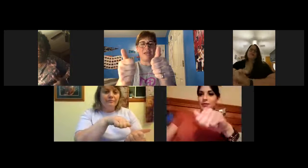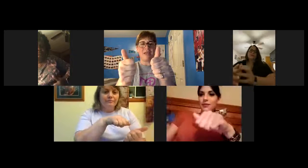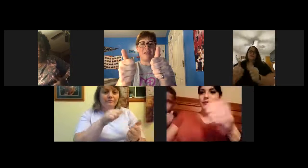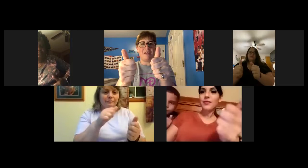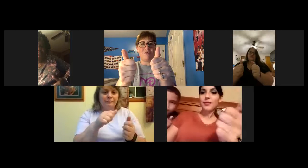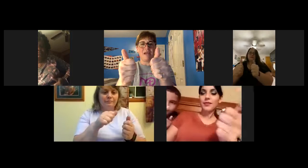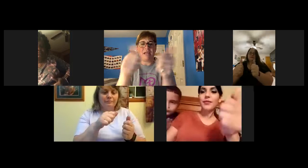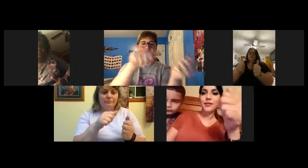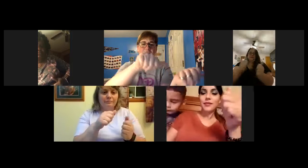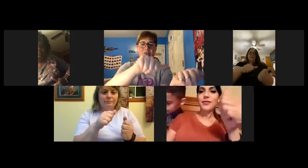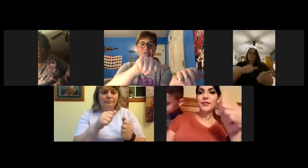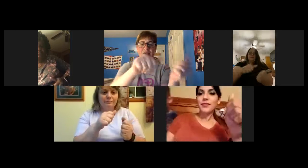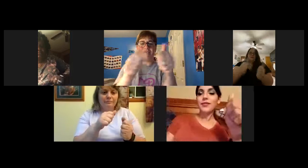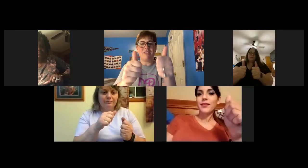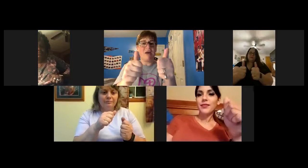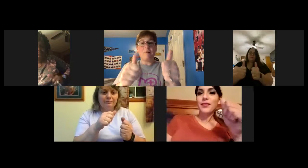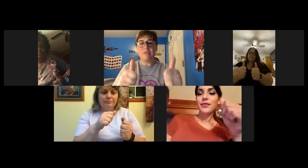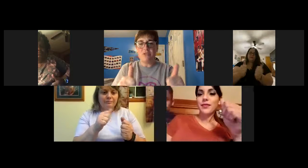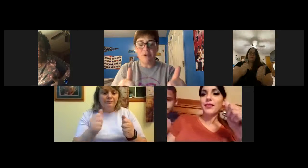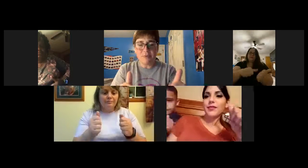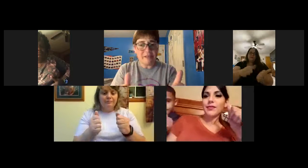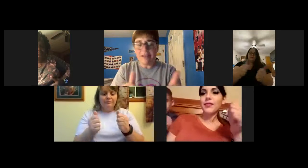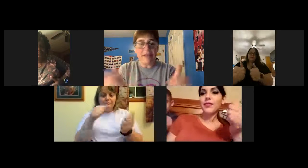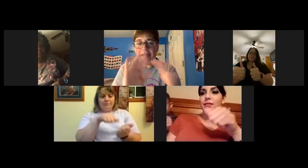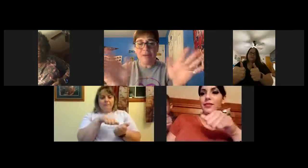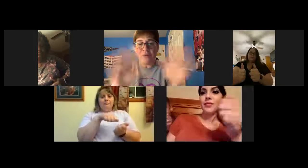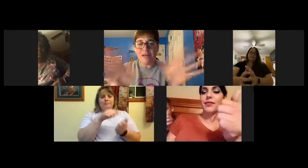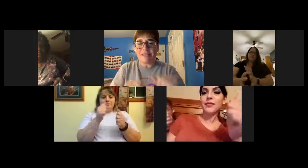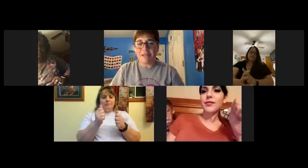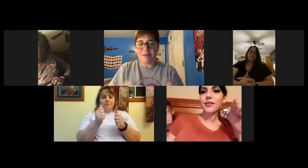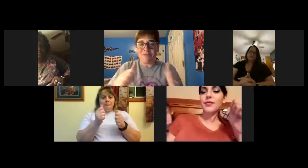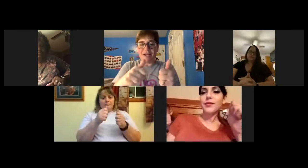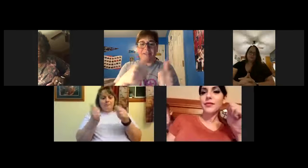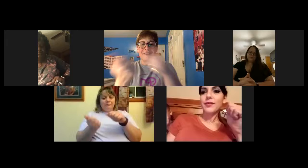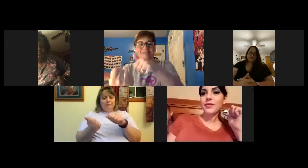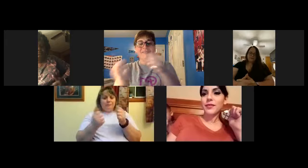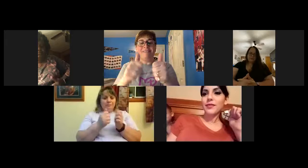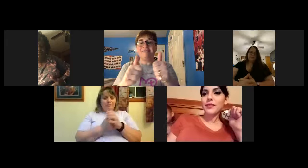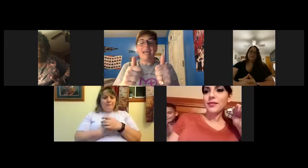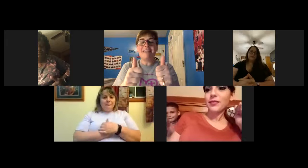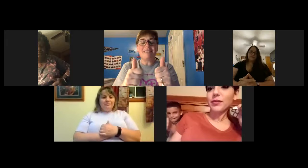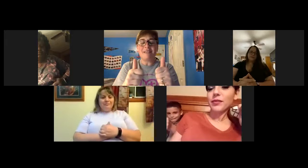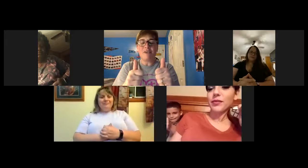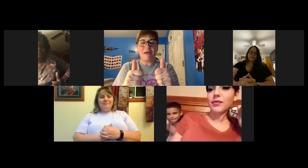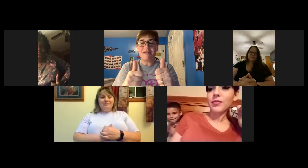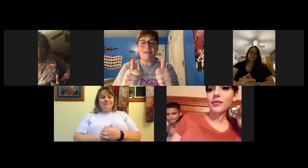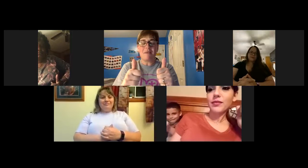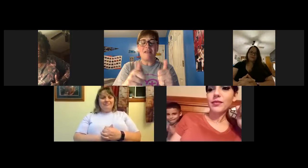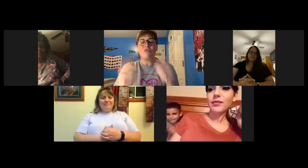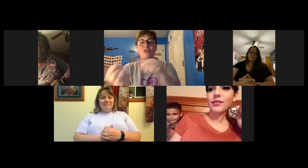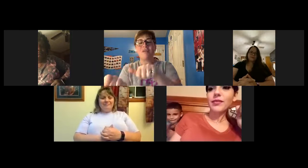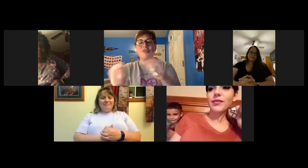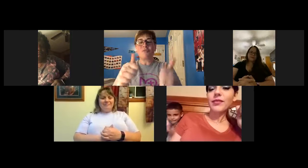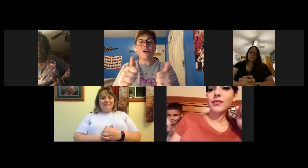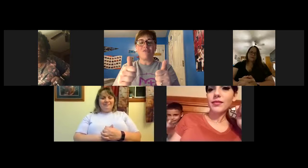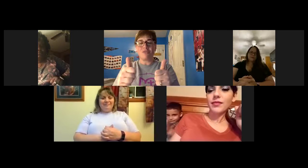thumbs and a right-hander's gonna go to the left. But you know what? Either way, it's gonna be right. I think it goes back to the same thing of